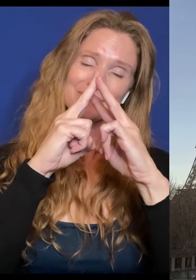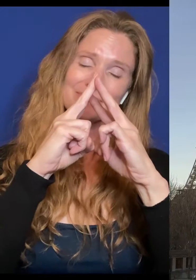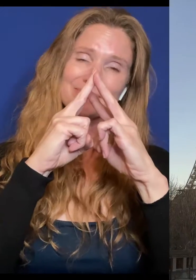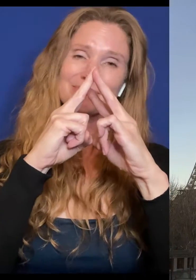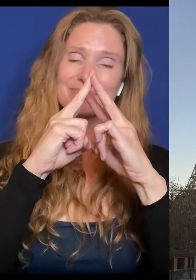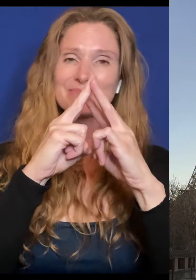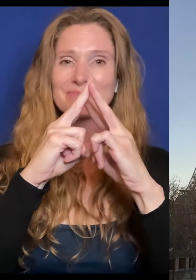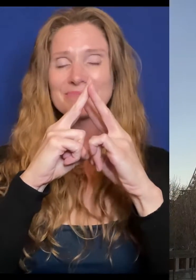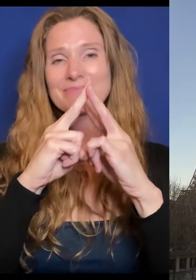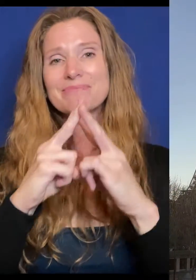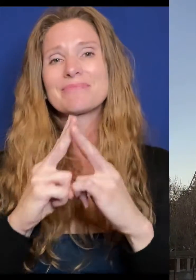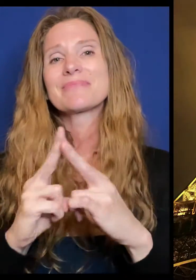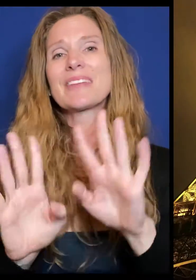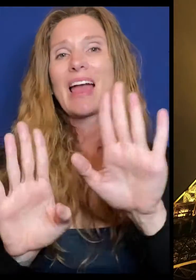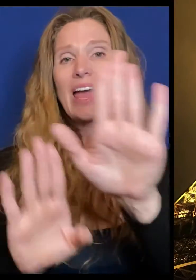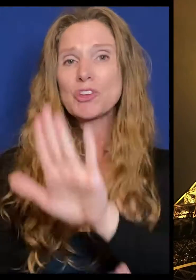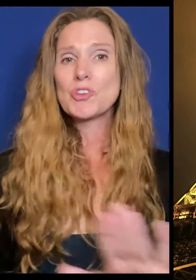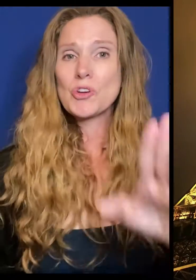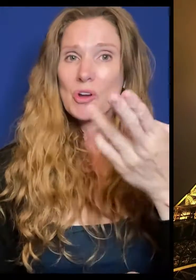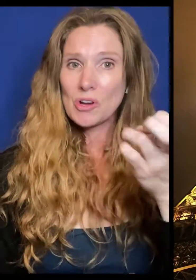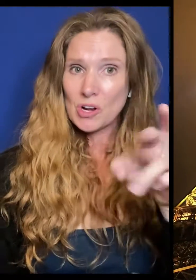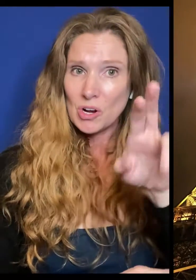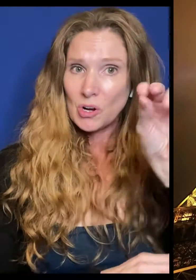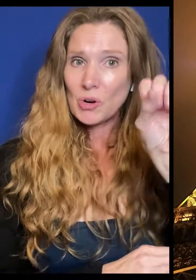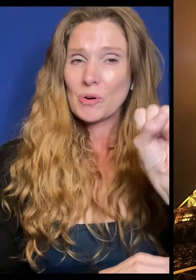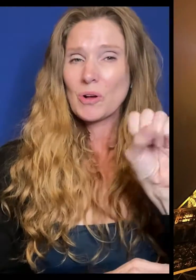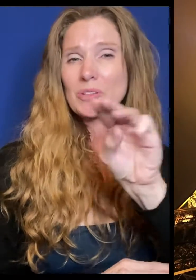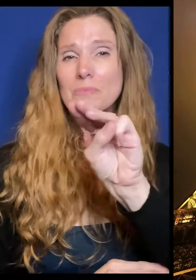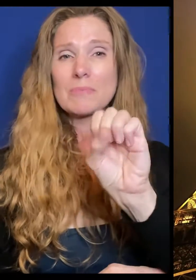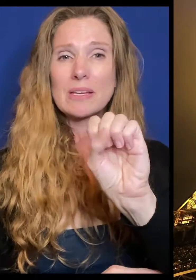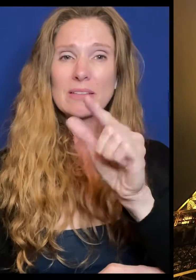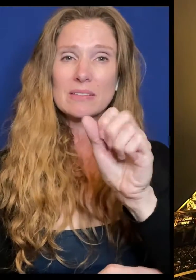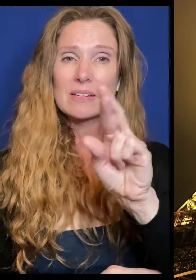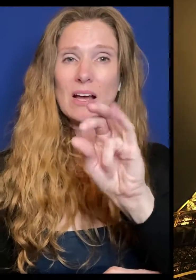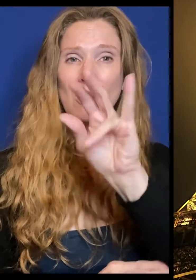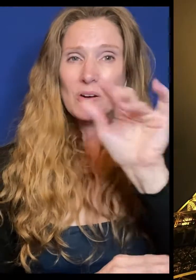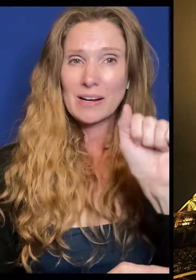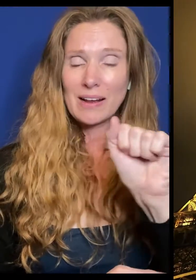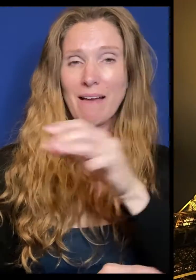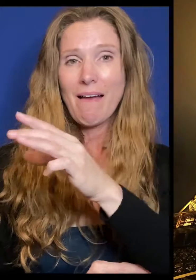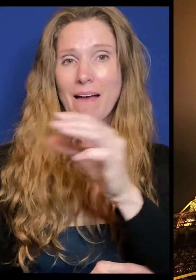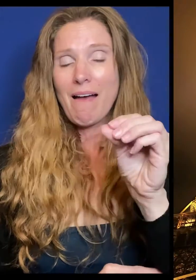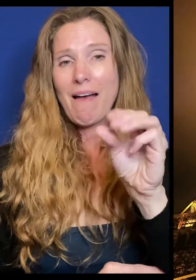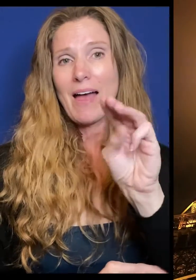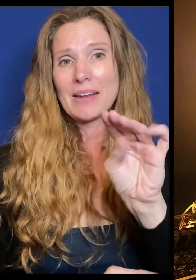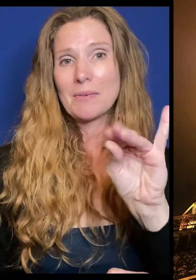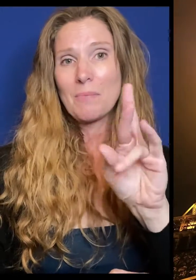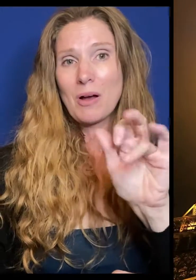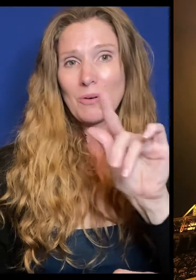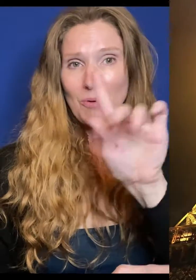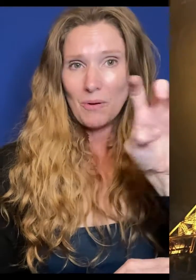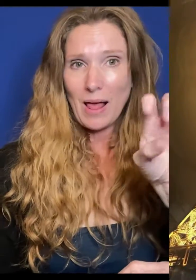to our heroes, Miss Garcia and Mirales